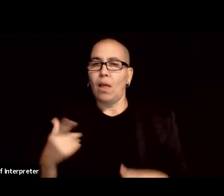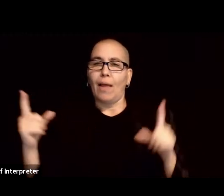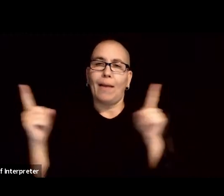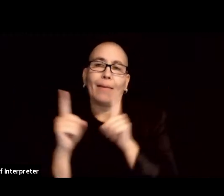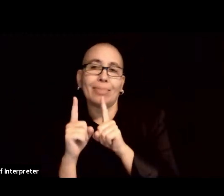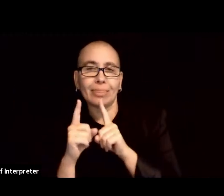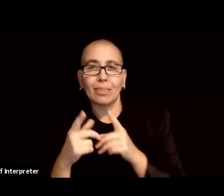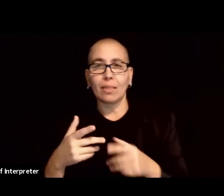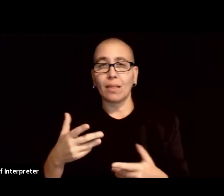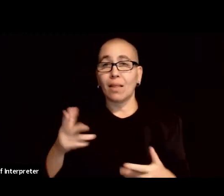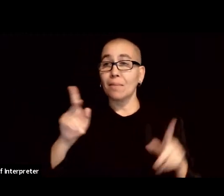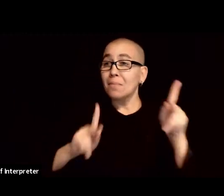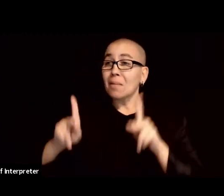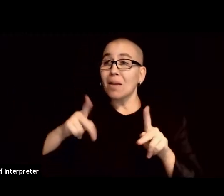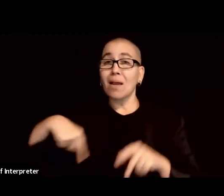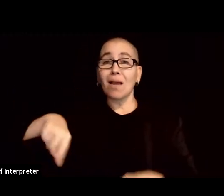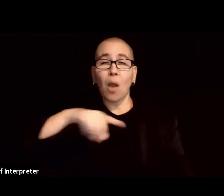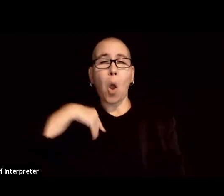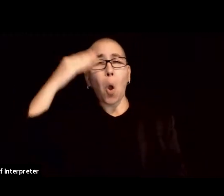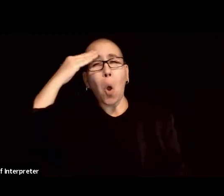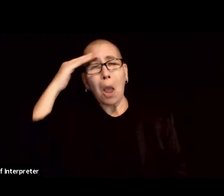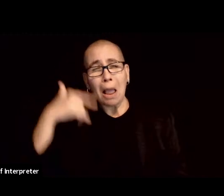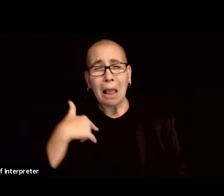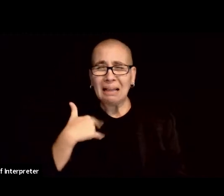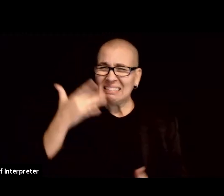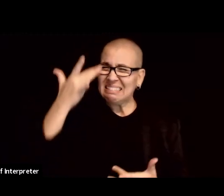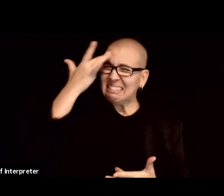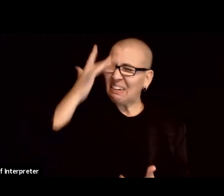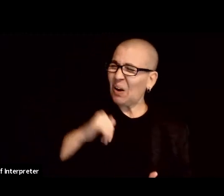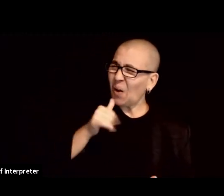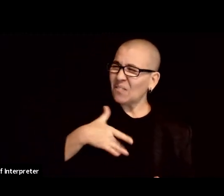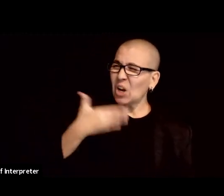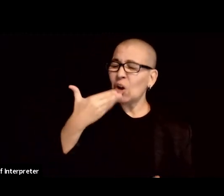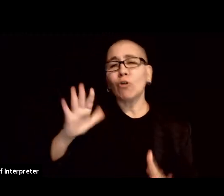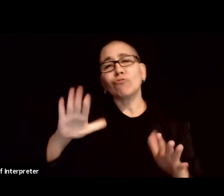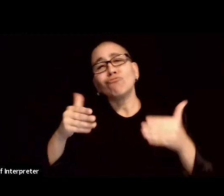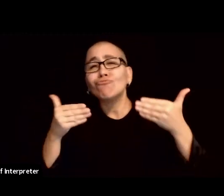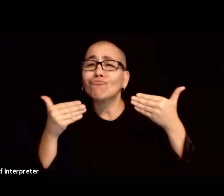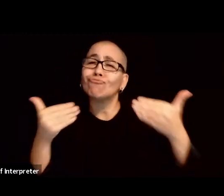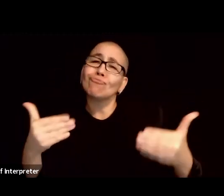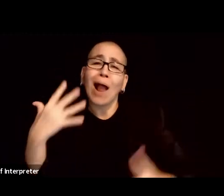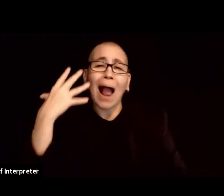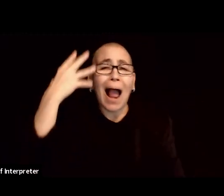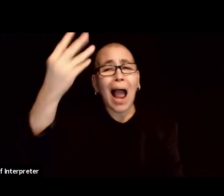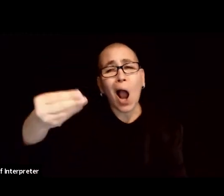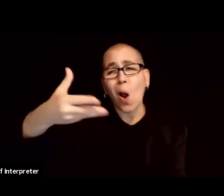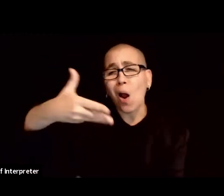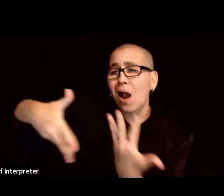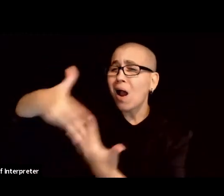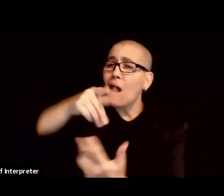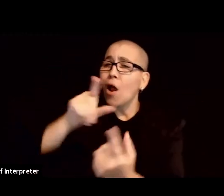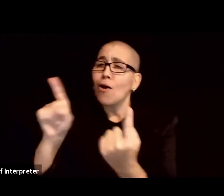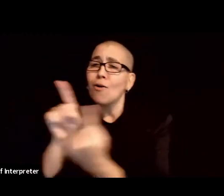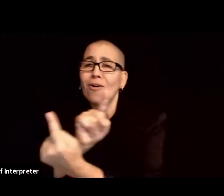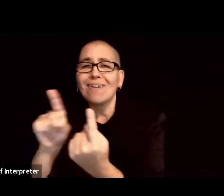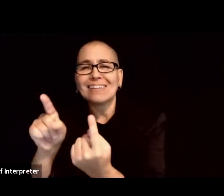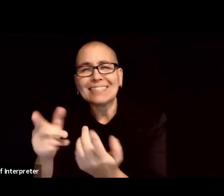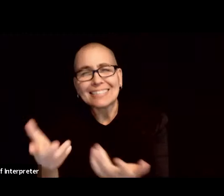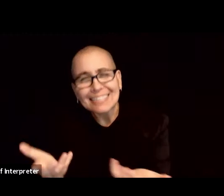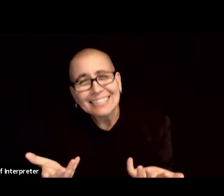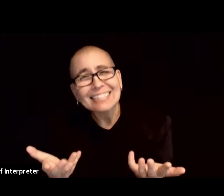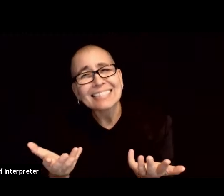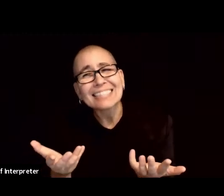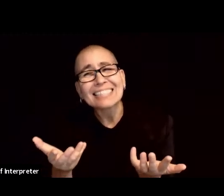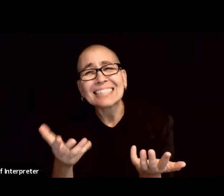or long-term care, and into our hospitals. Talked about the fact that with hospitalizations going up, so far